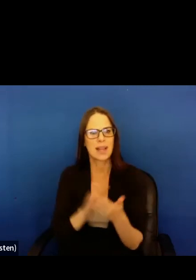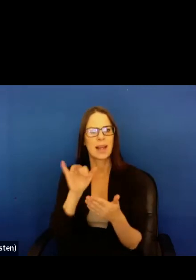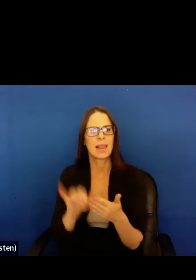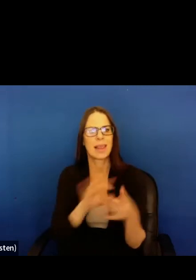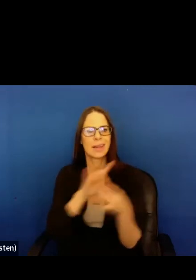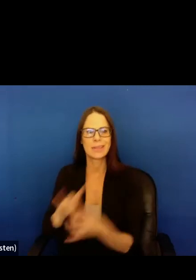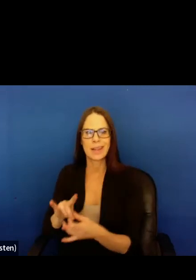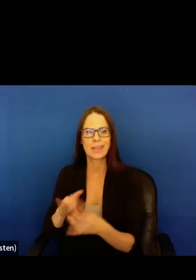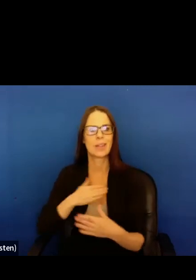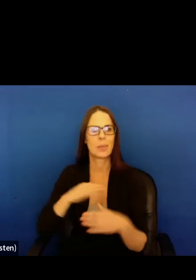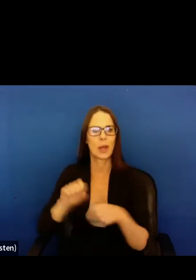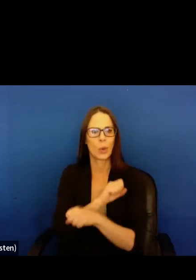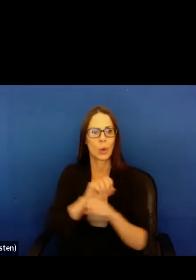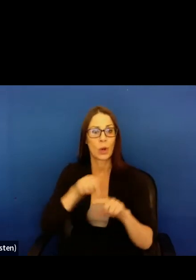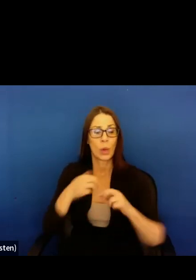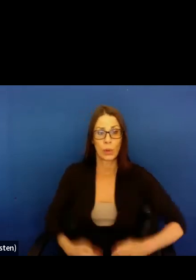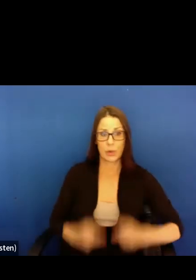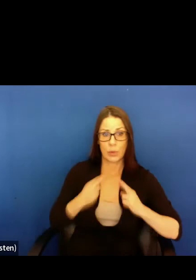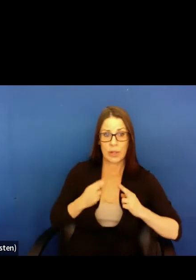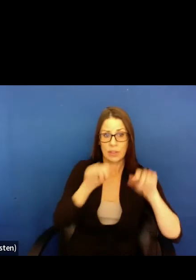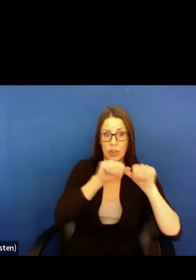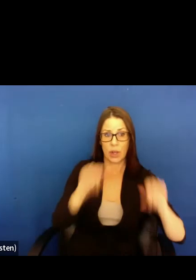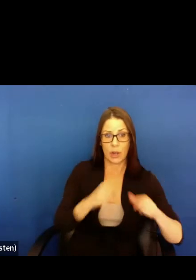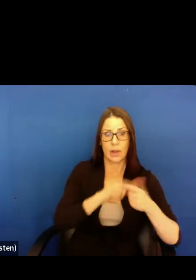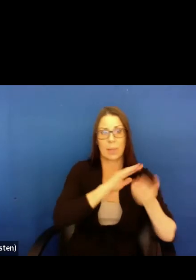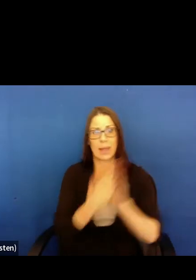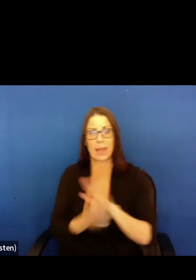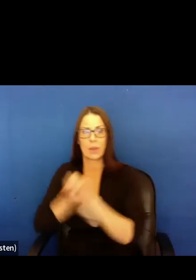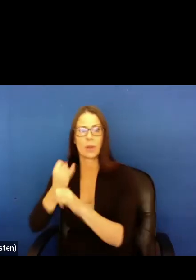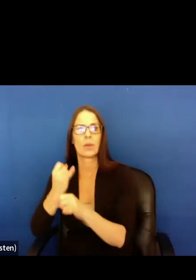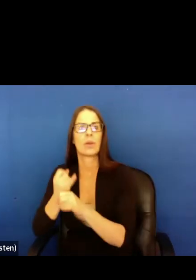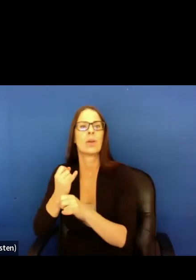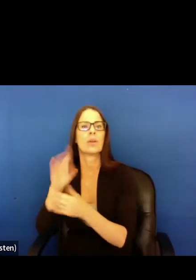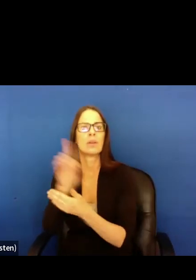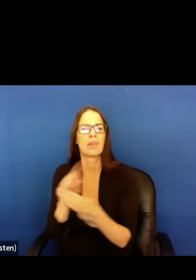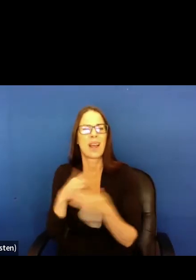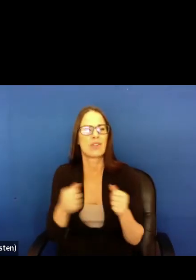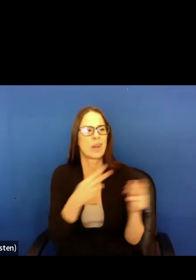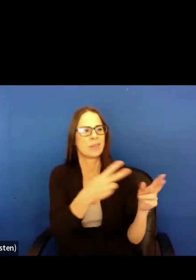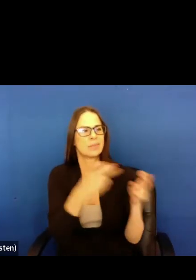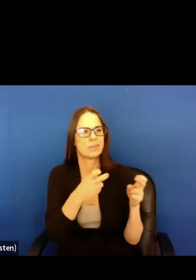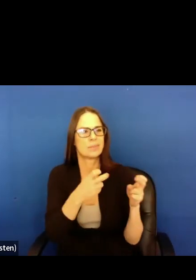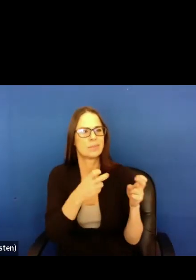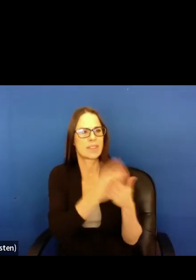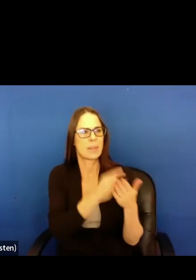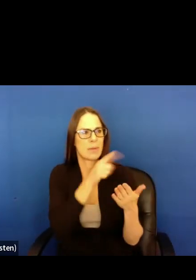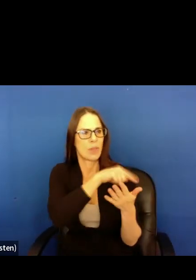I was a residential architect when it came to universal design. So I tried to take some of those ideas and bring them into,